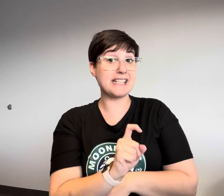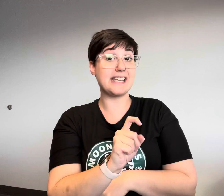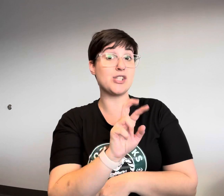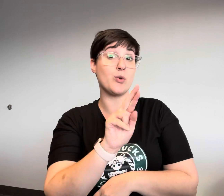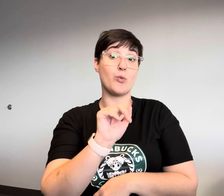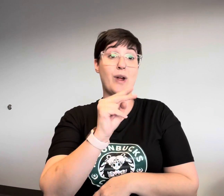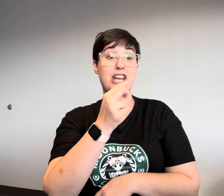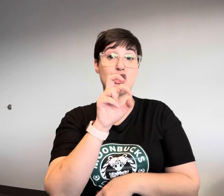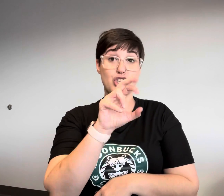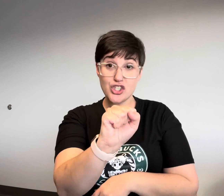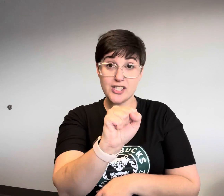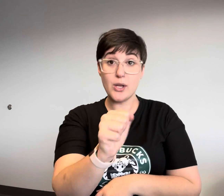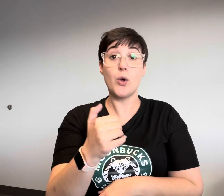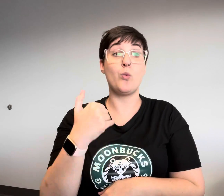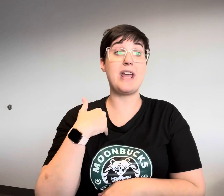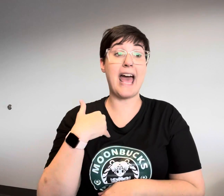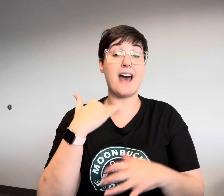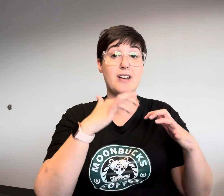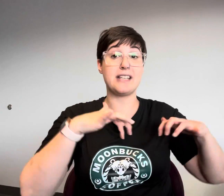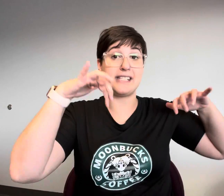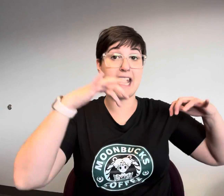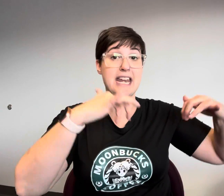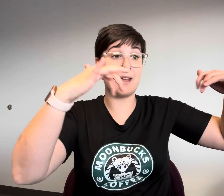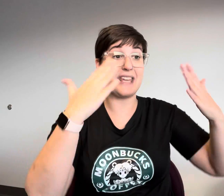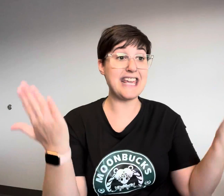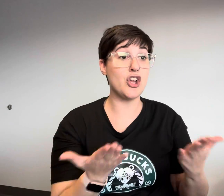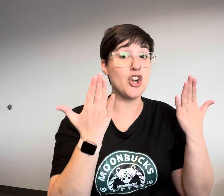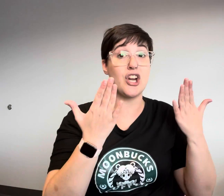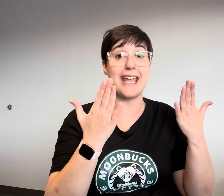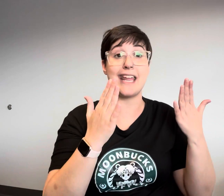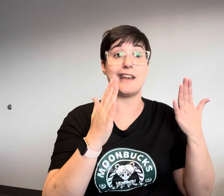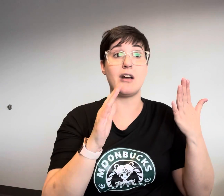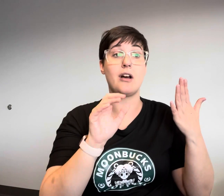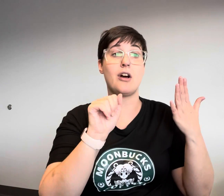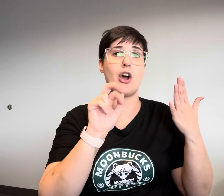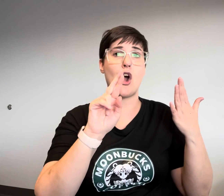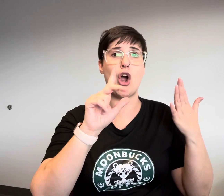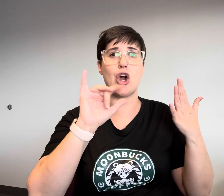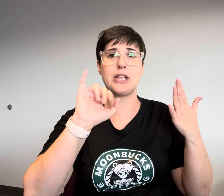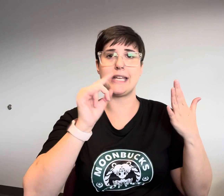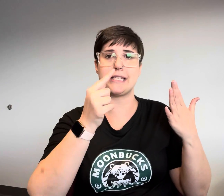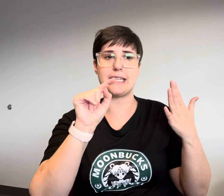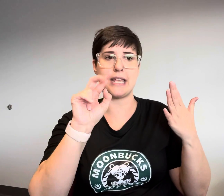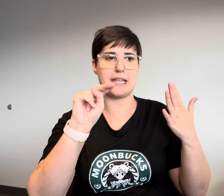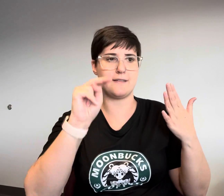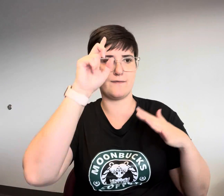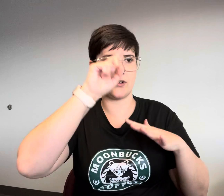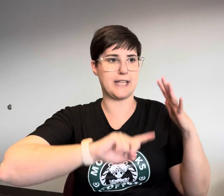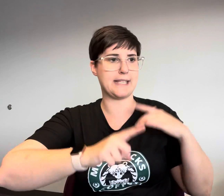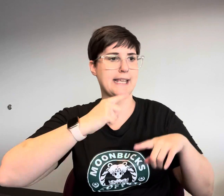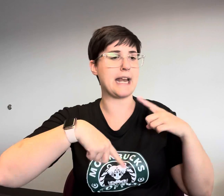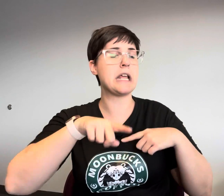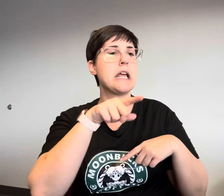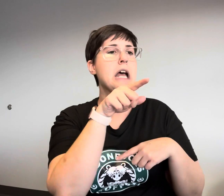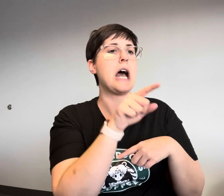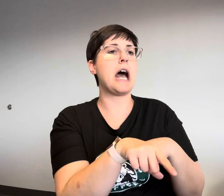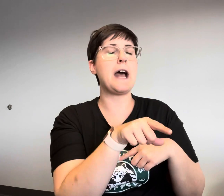Texas Rangers, we have a stadium here in Arlington, forget the sign.